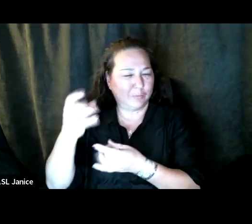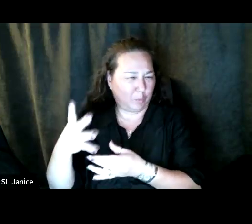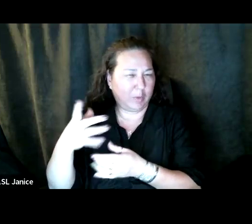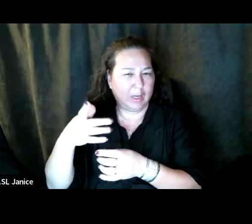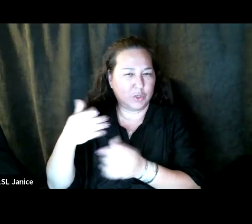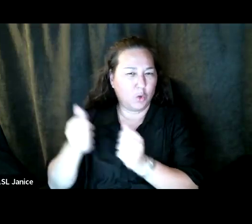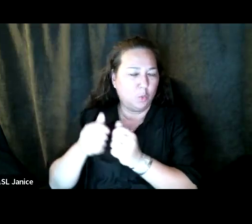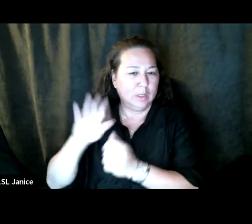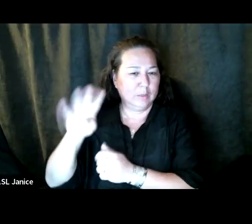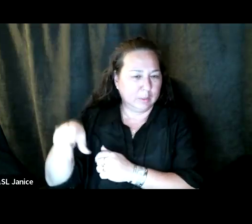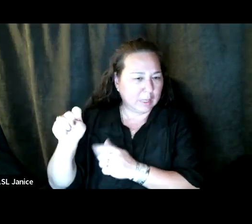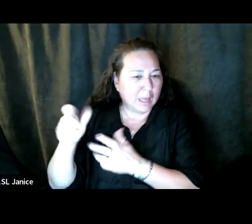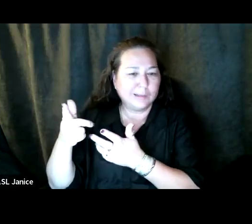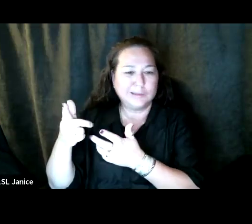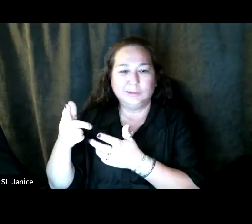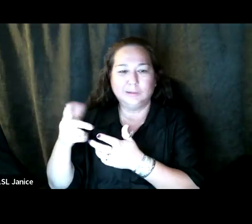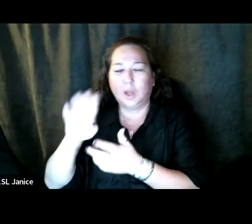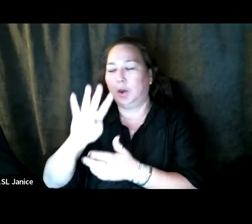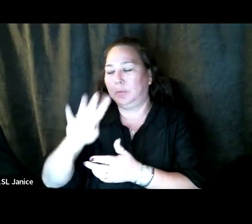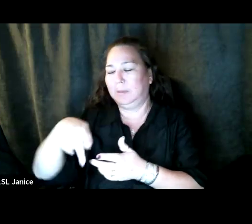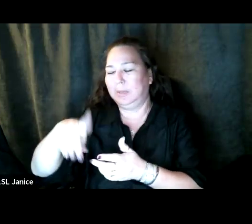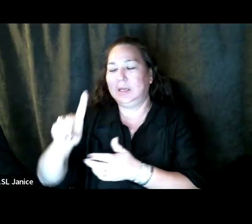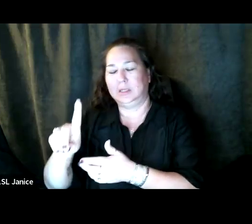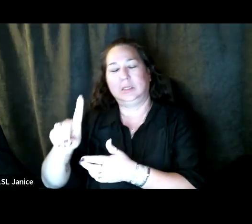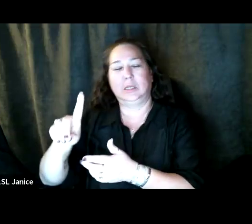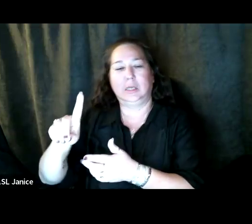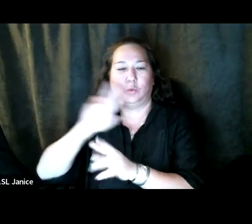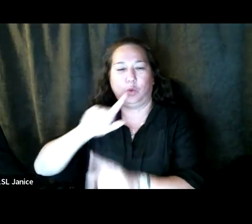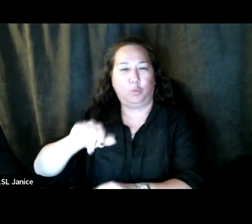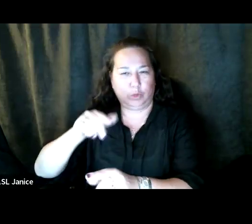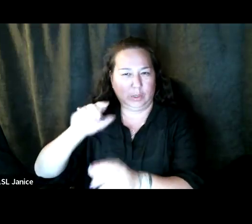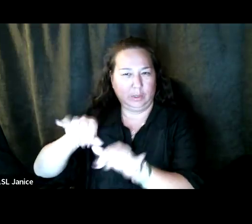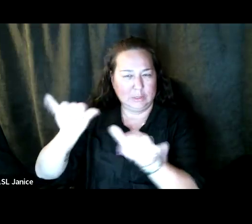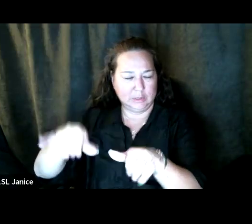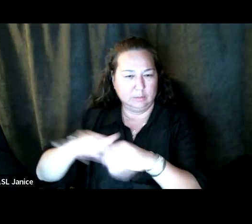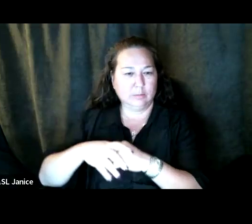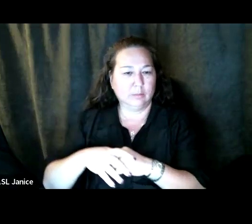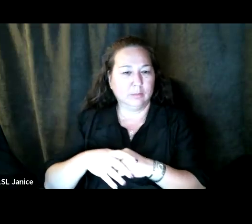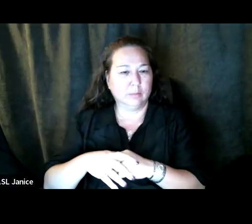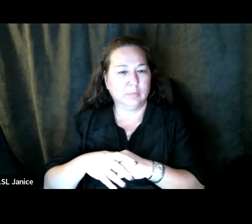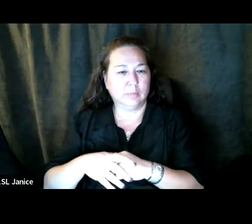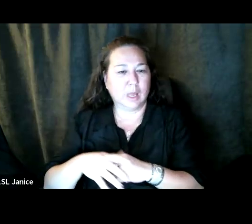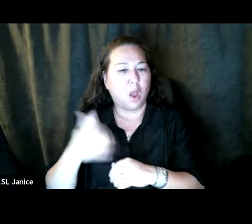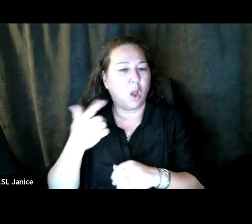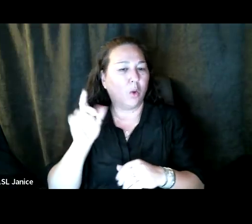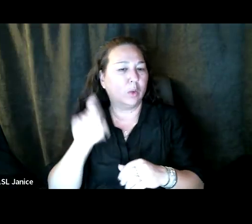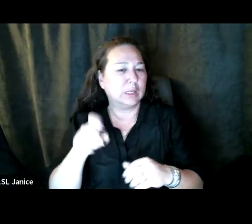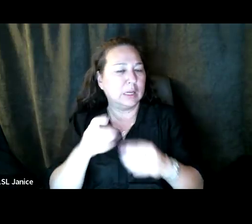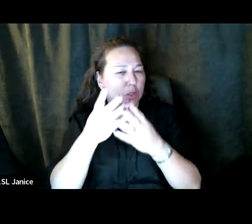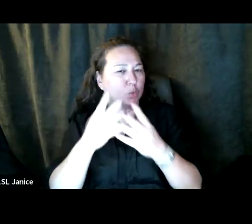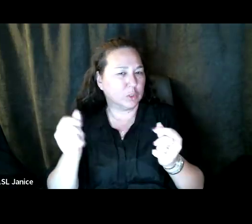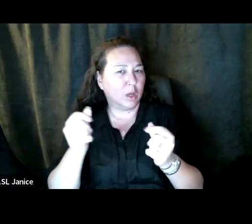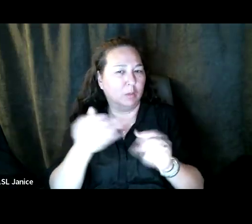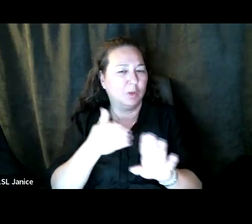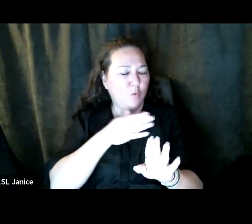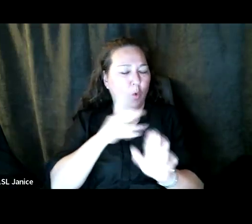So we feel that community partners were not included in this conversation, and if we're not able to resolve this sort of before the policy is passed, then litigation